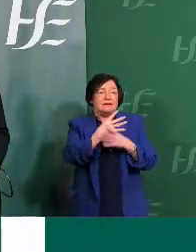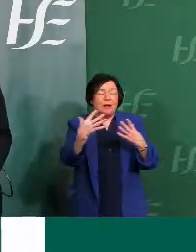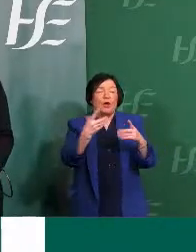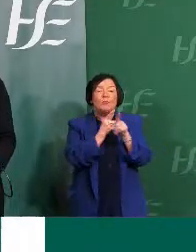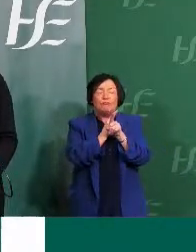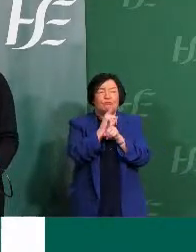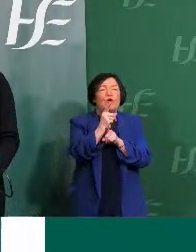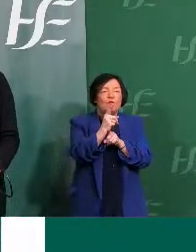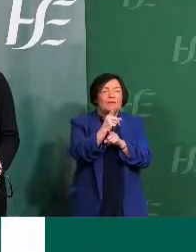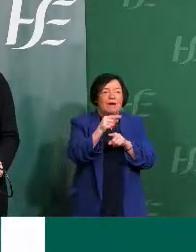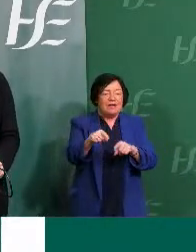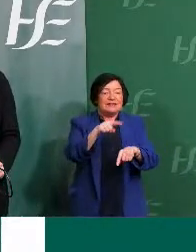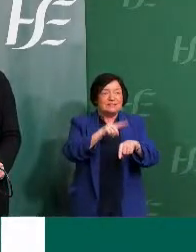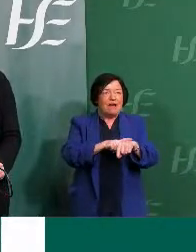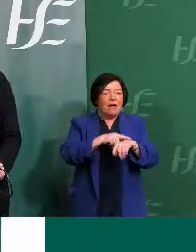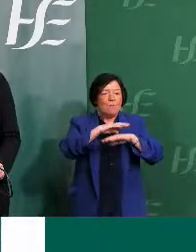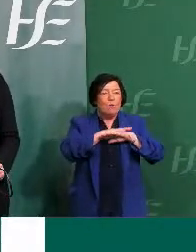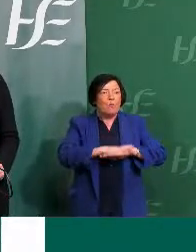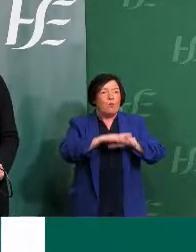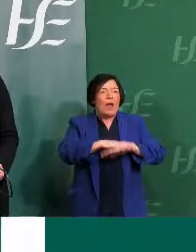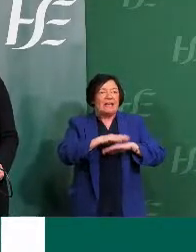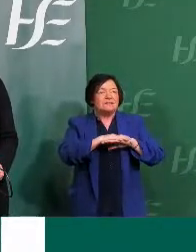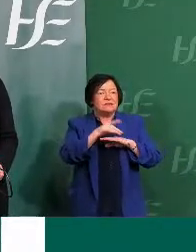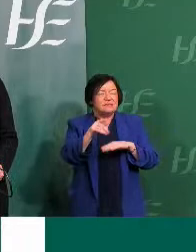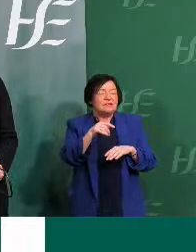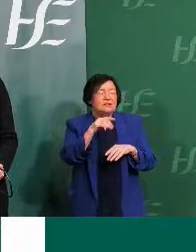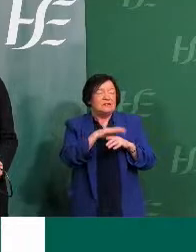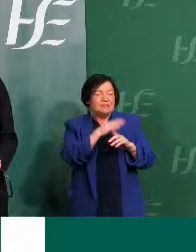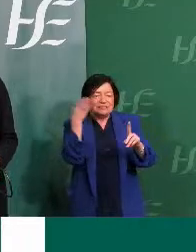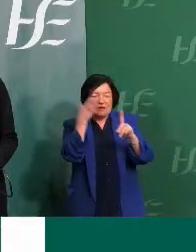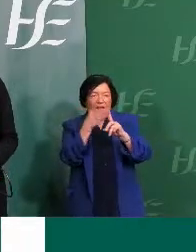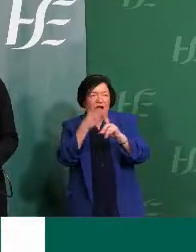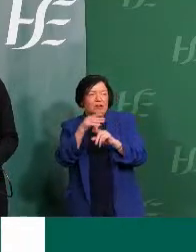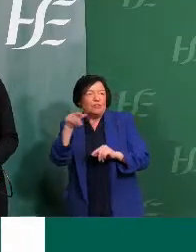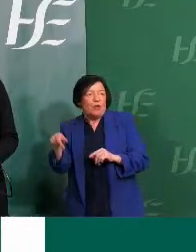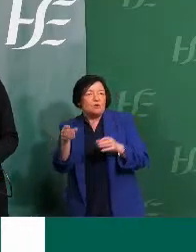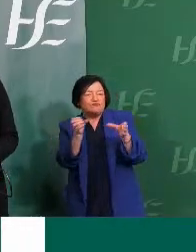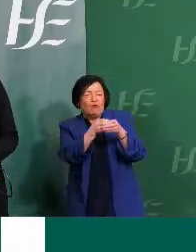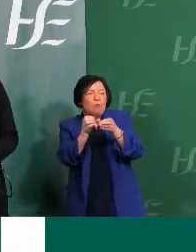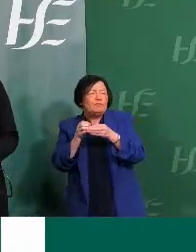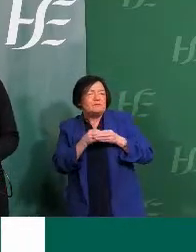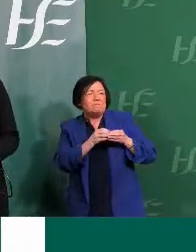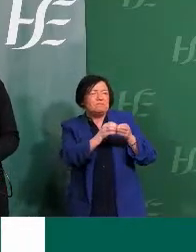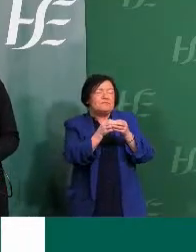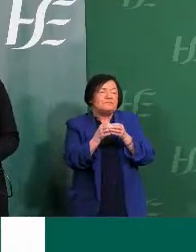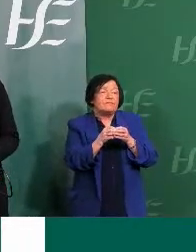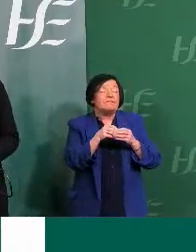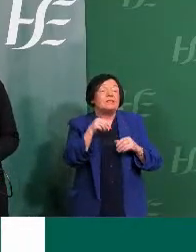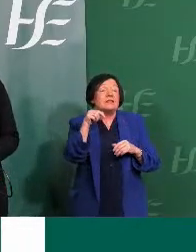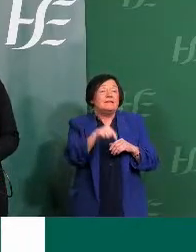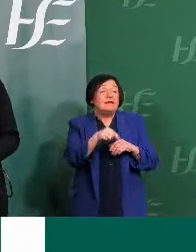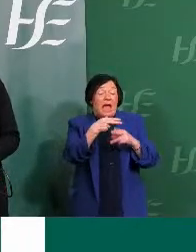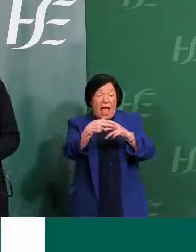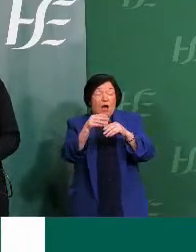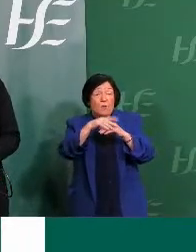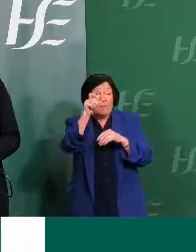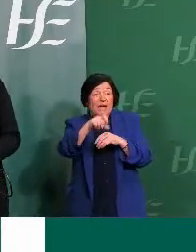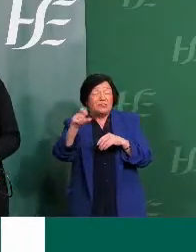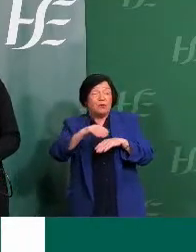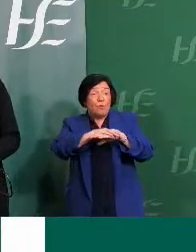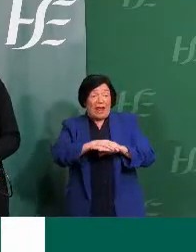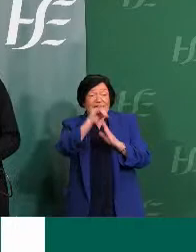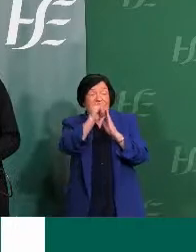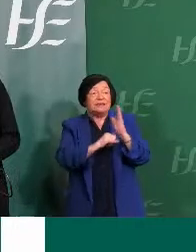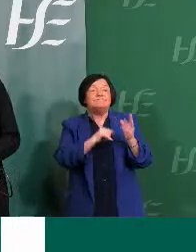improvements in terms of the length of time people are waiting by targeting those who are waiting longest first. In terms of our outpatient waiting list,